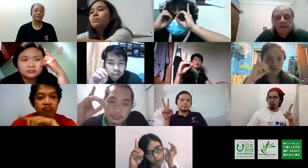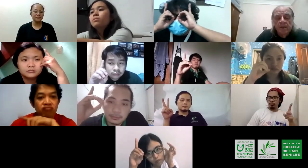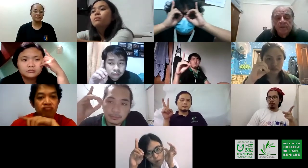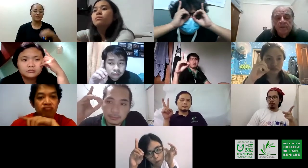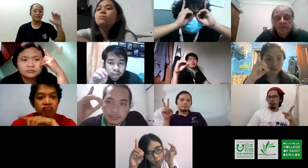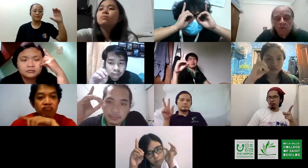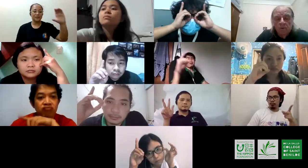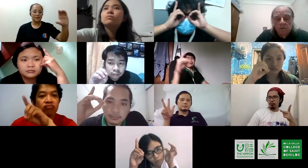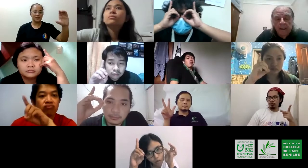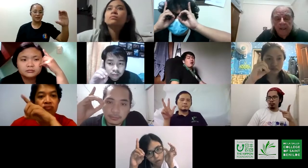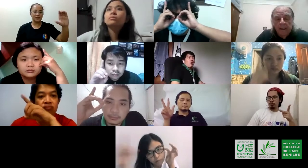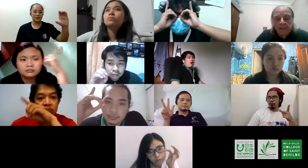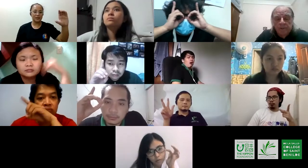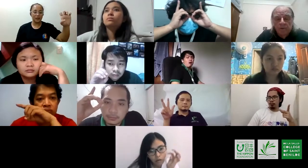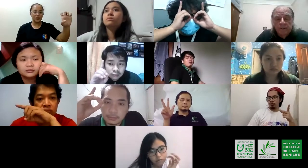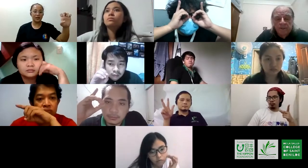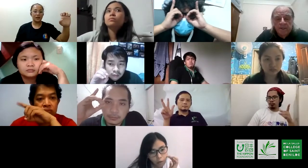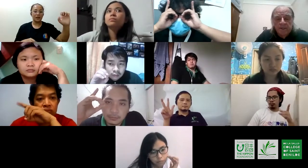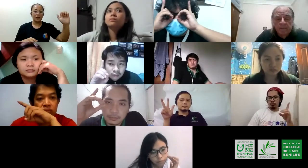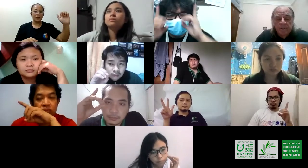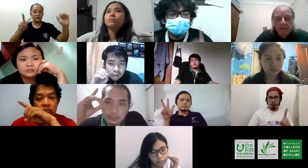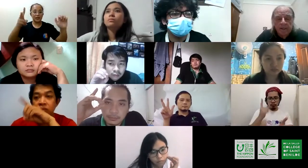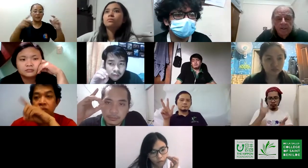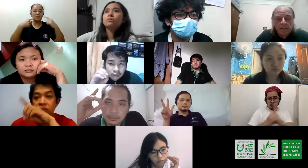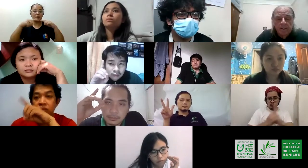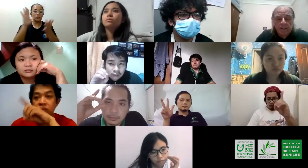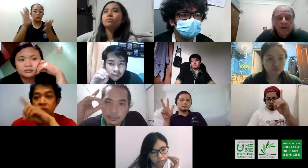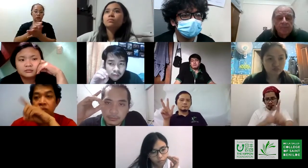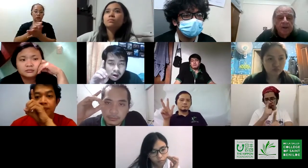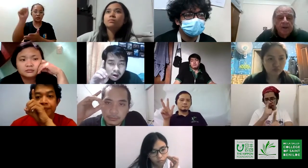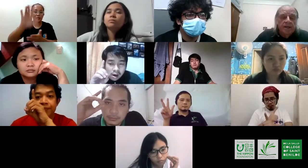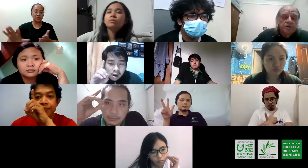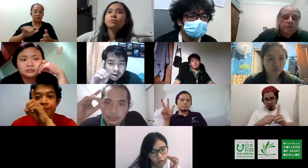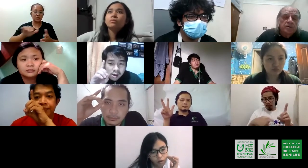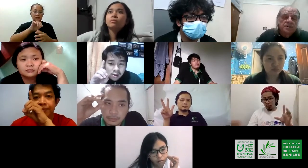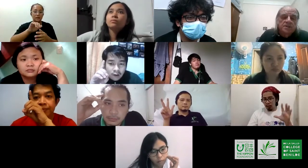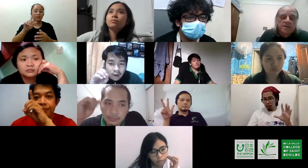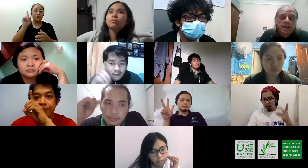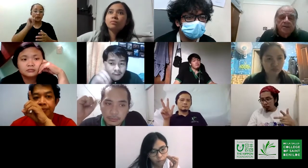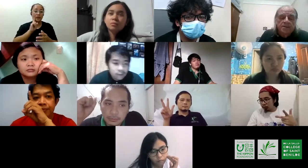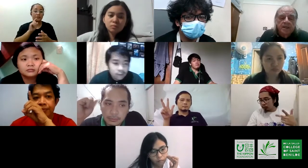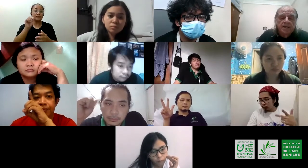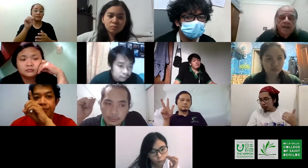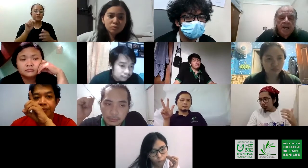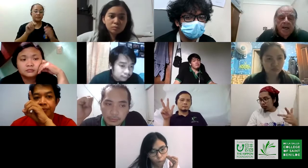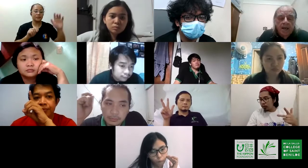public school in Asia was established for deaf people in Asia was established in